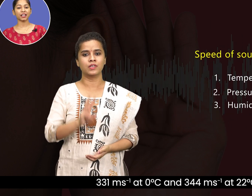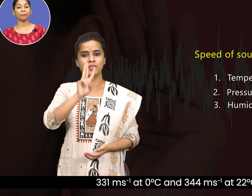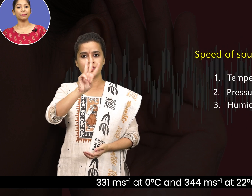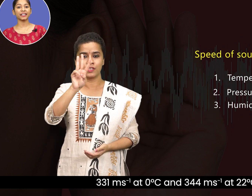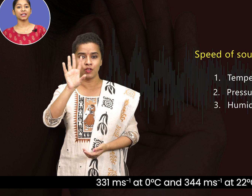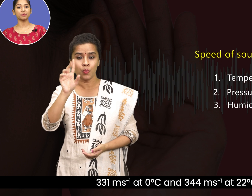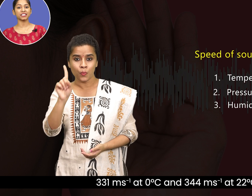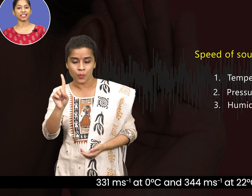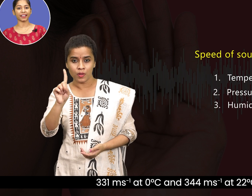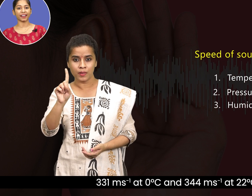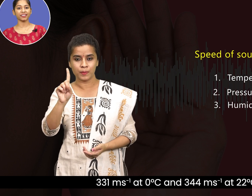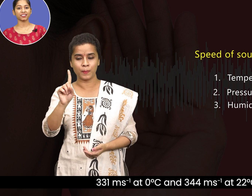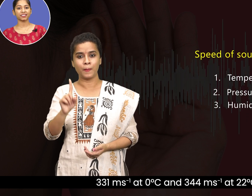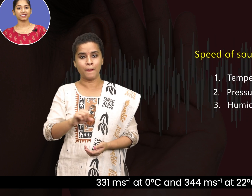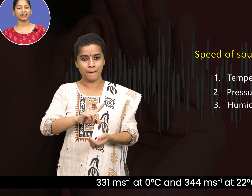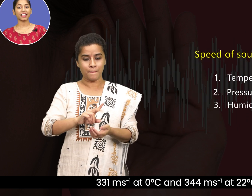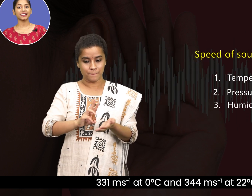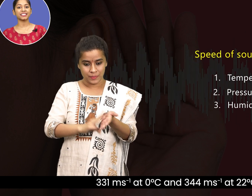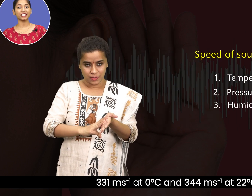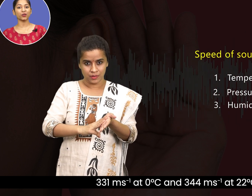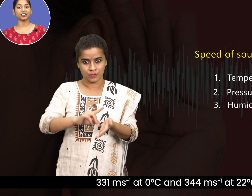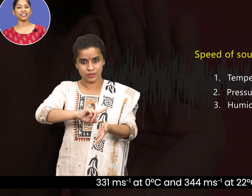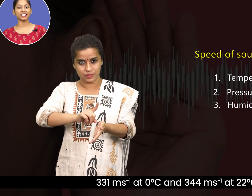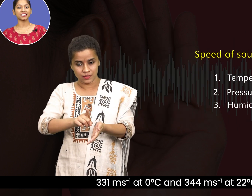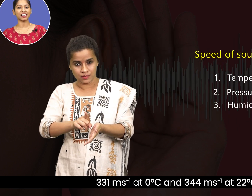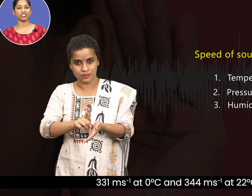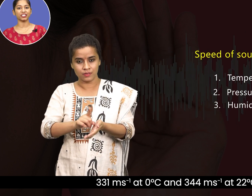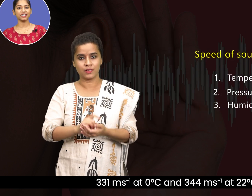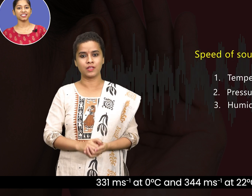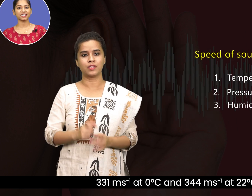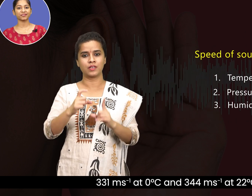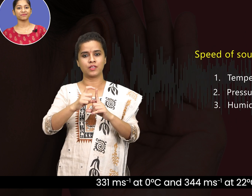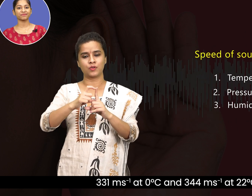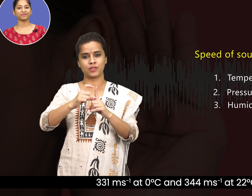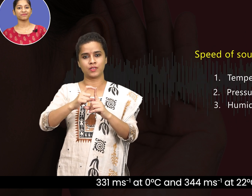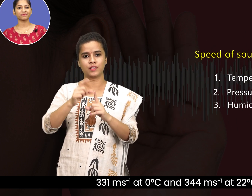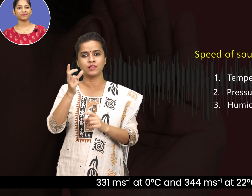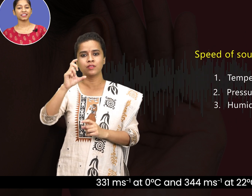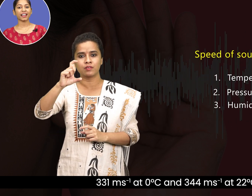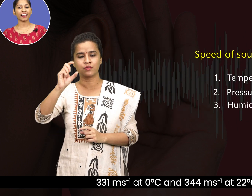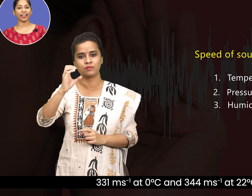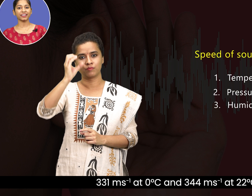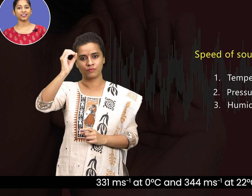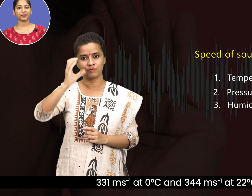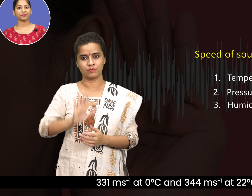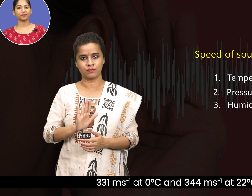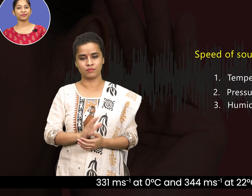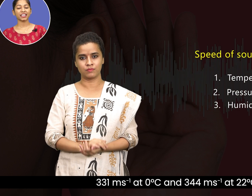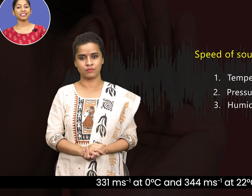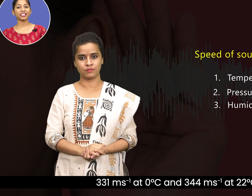331 meter per second at 0 degrees Celsius and